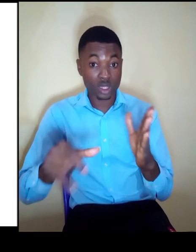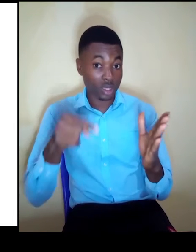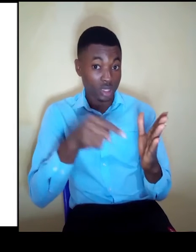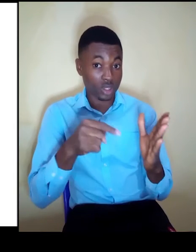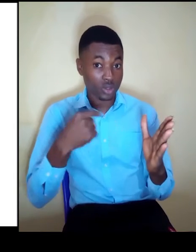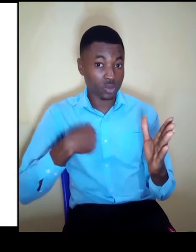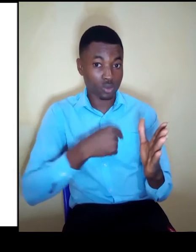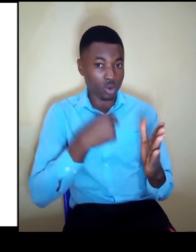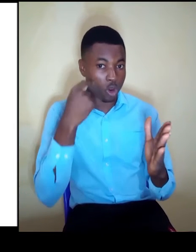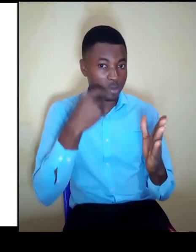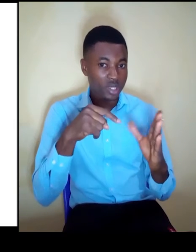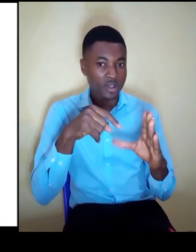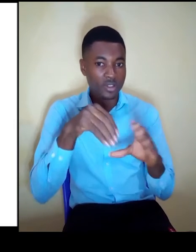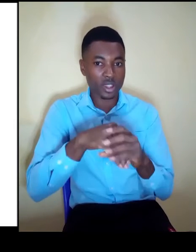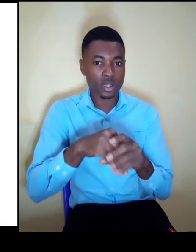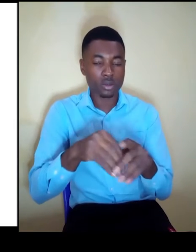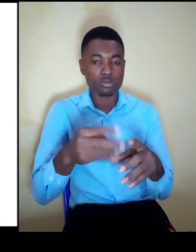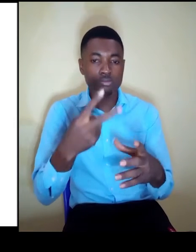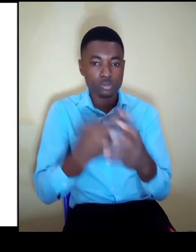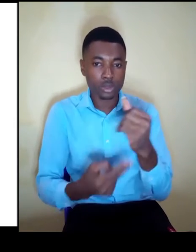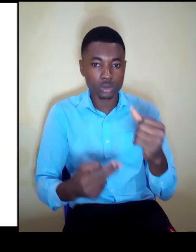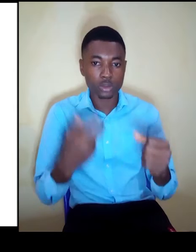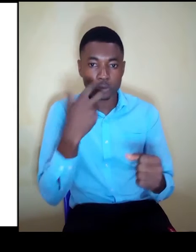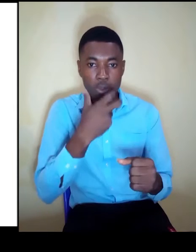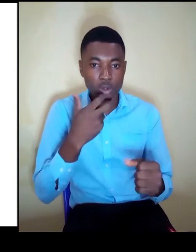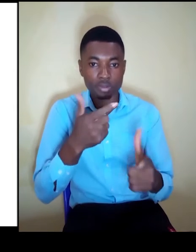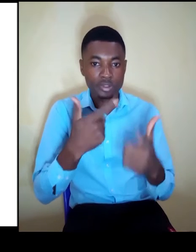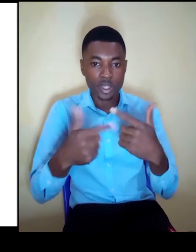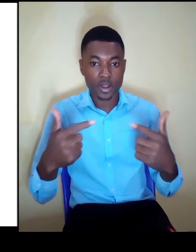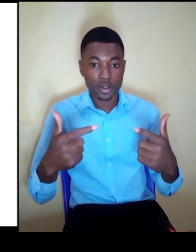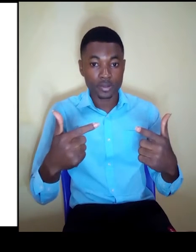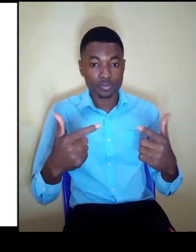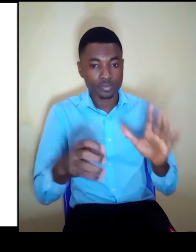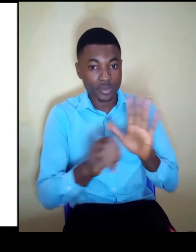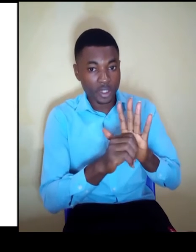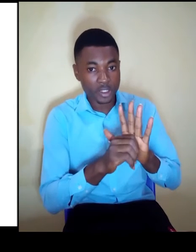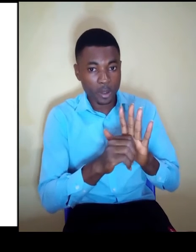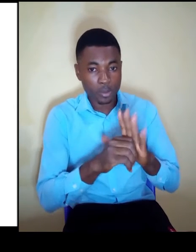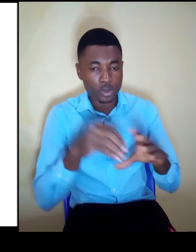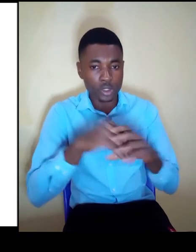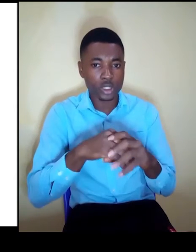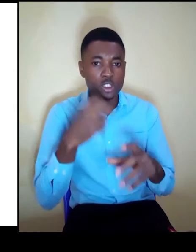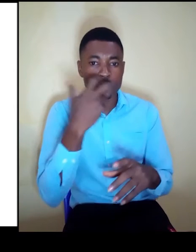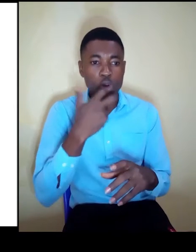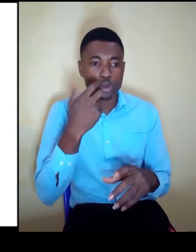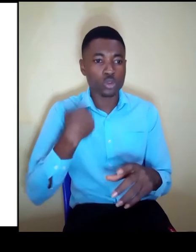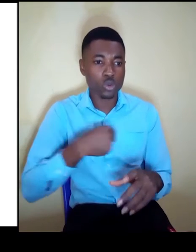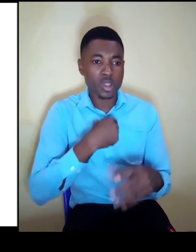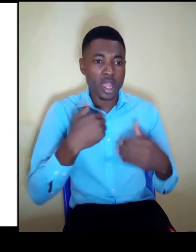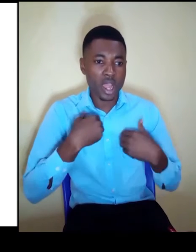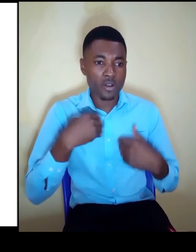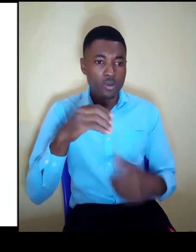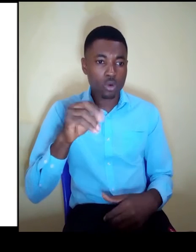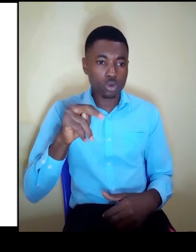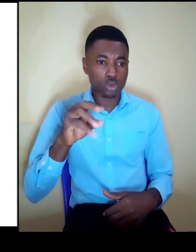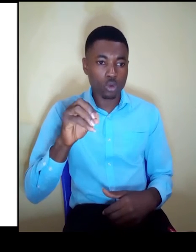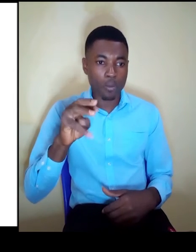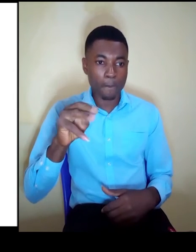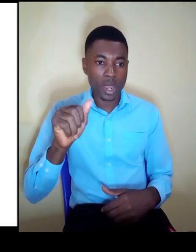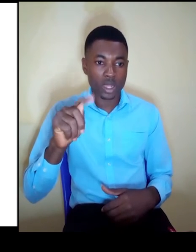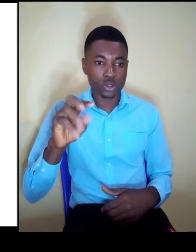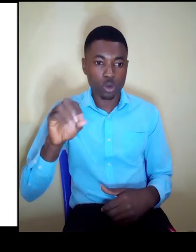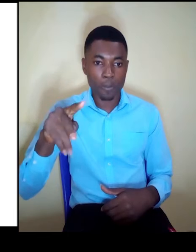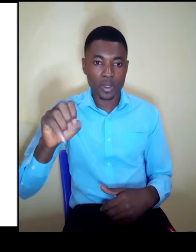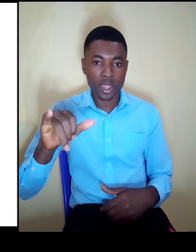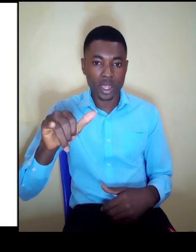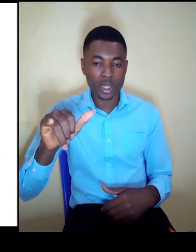languages. So in case you want to know an example of iconicity in spoken language, we have onomatopoeia, example is